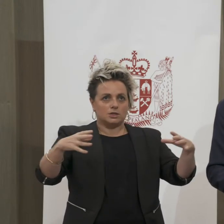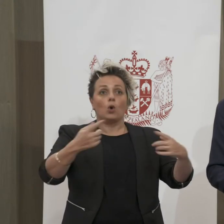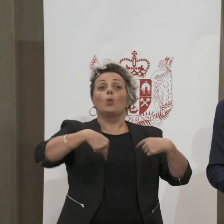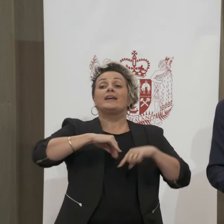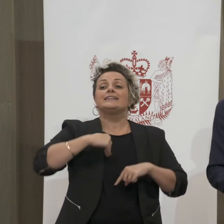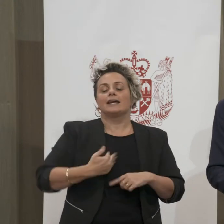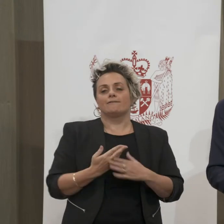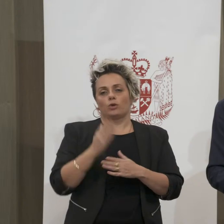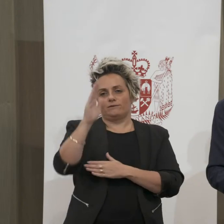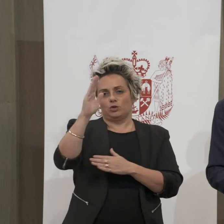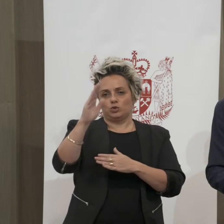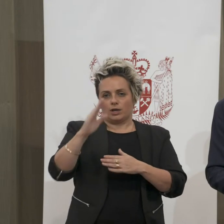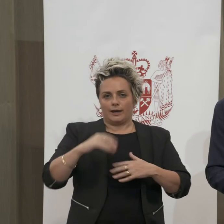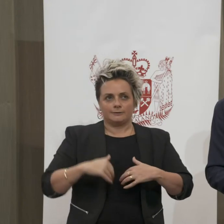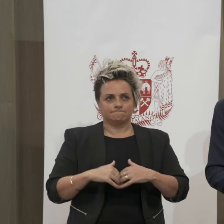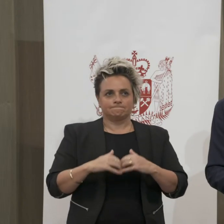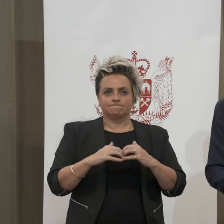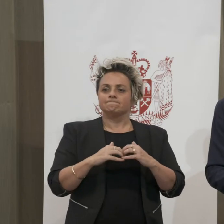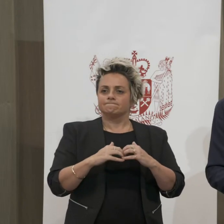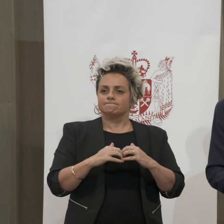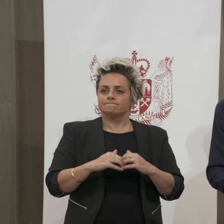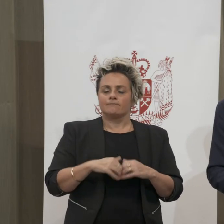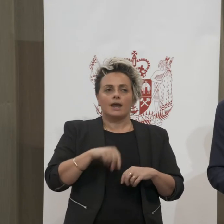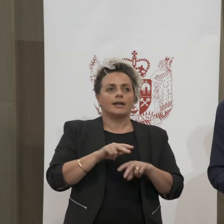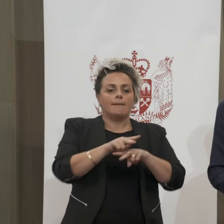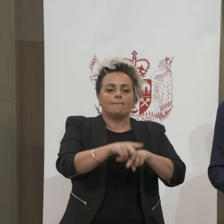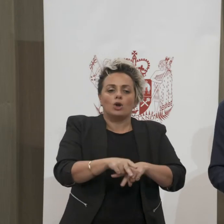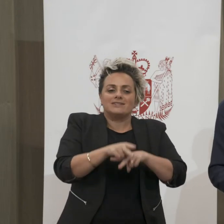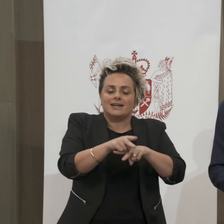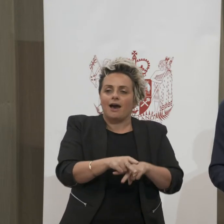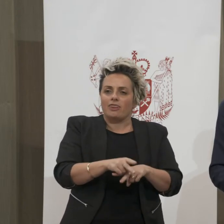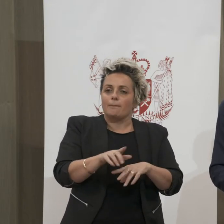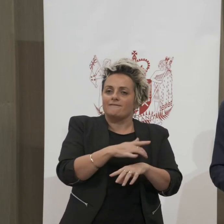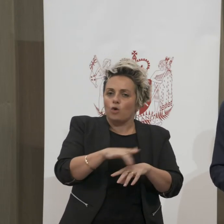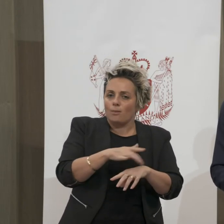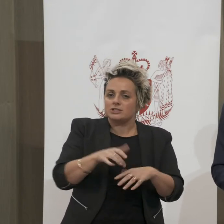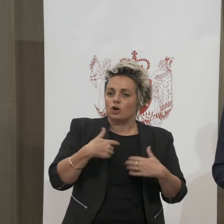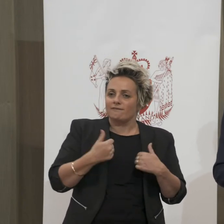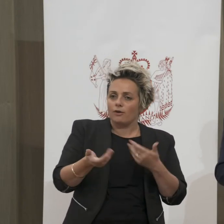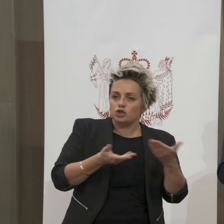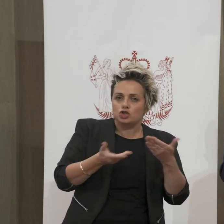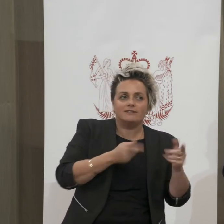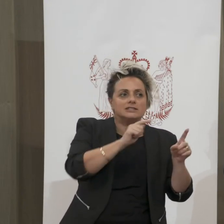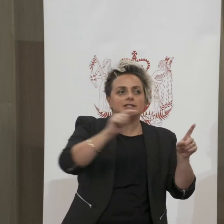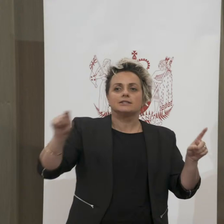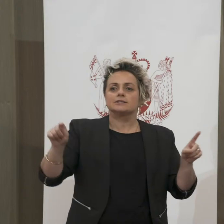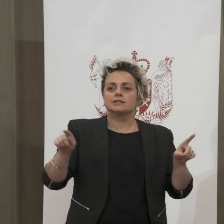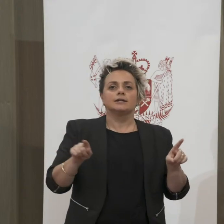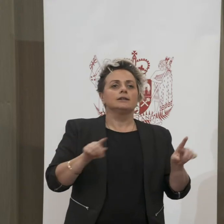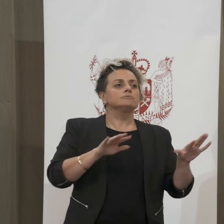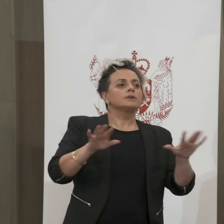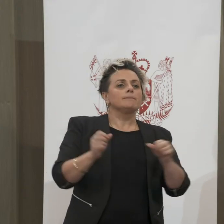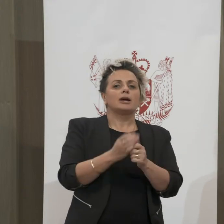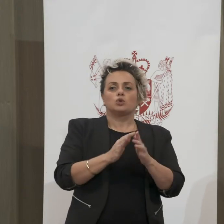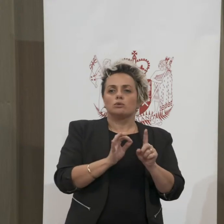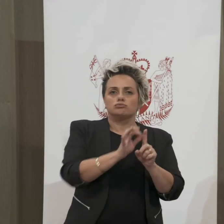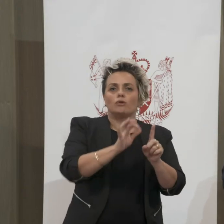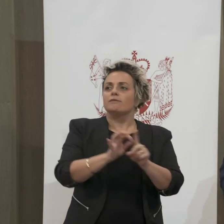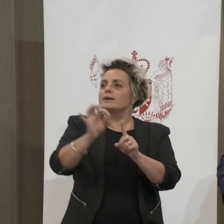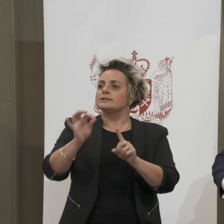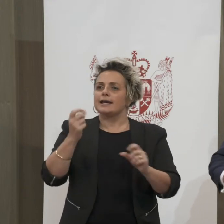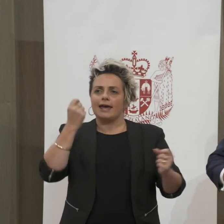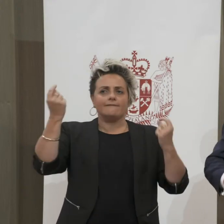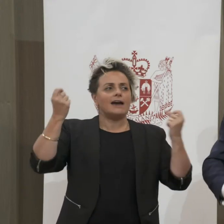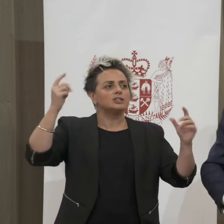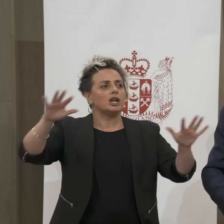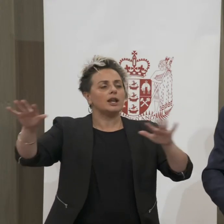future. It will monitor the performance of health services and drive improvement and innovation.